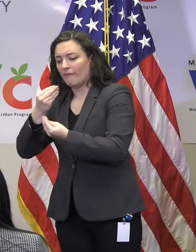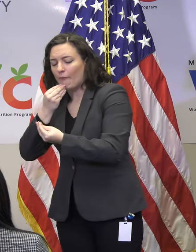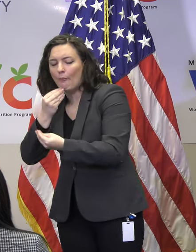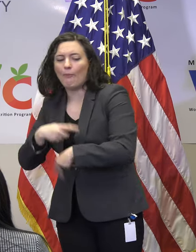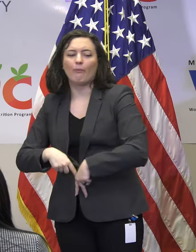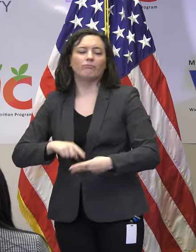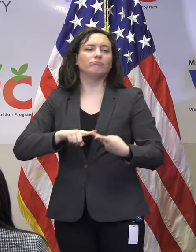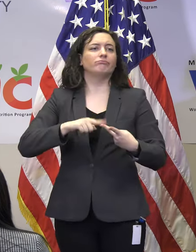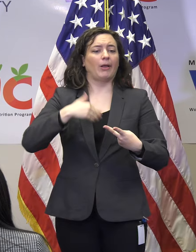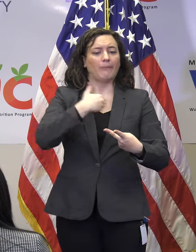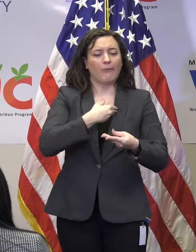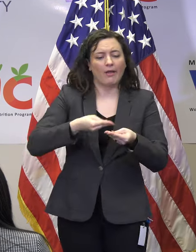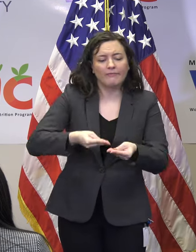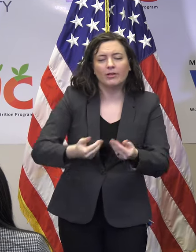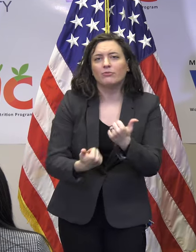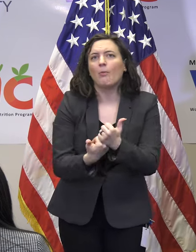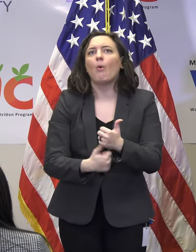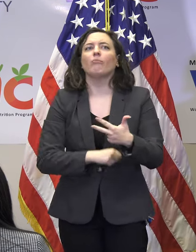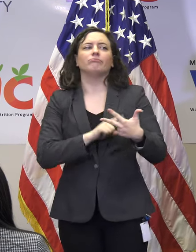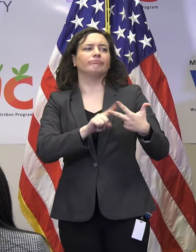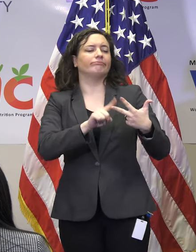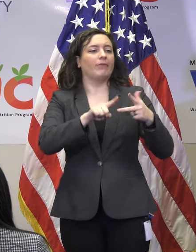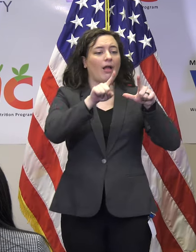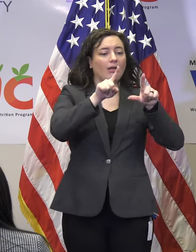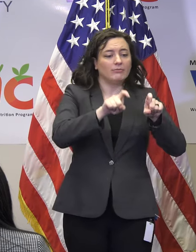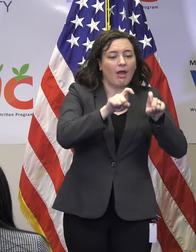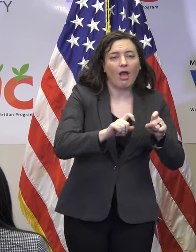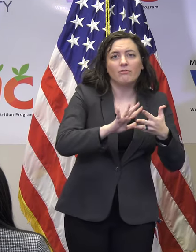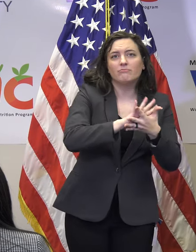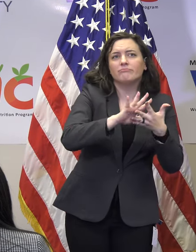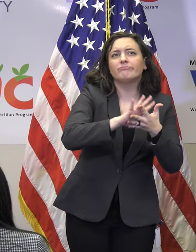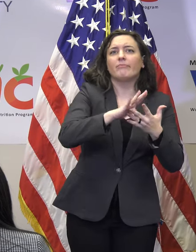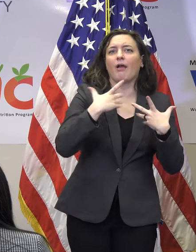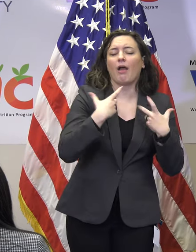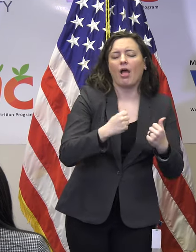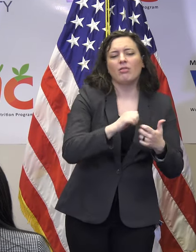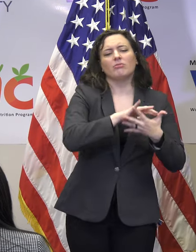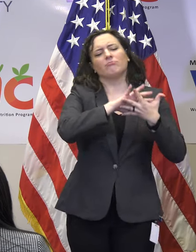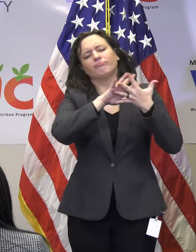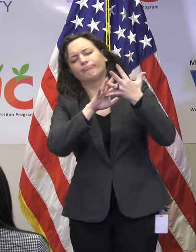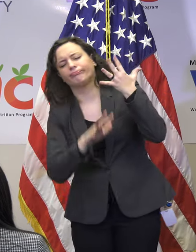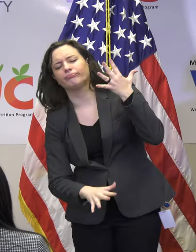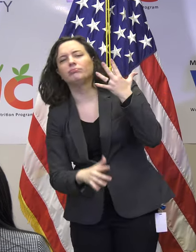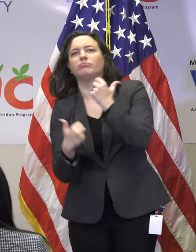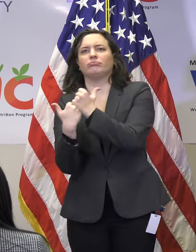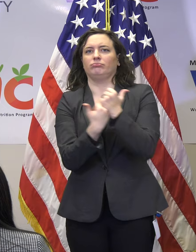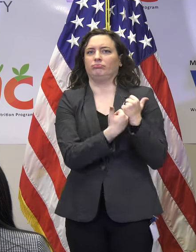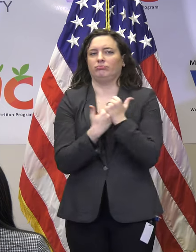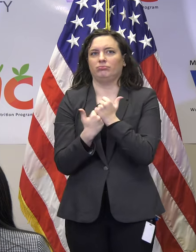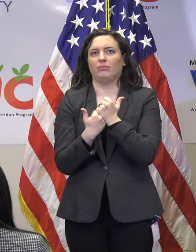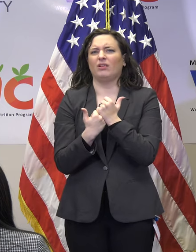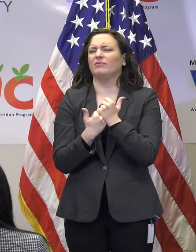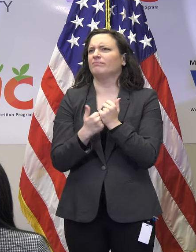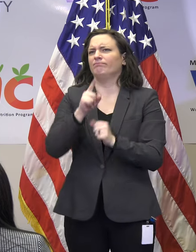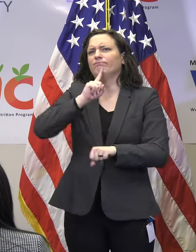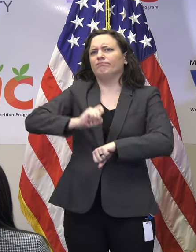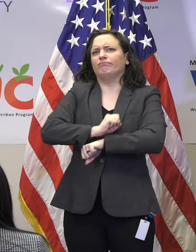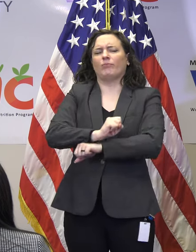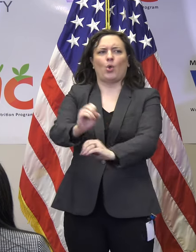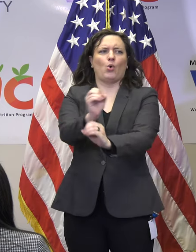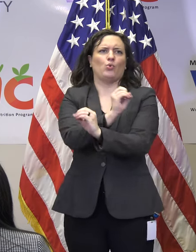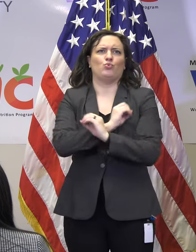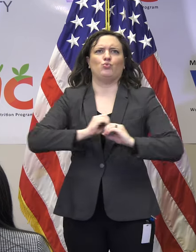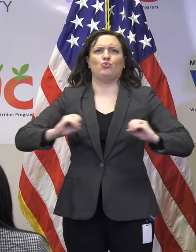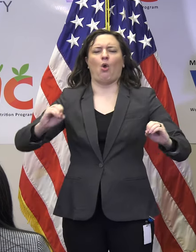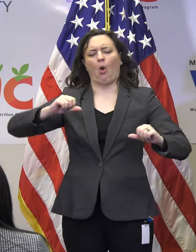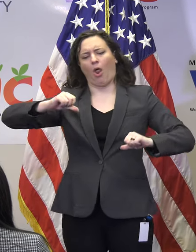and referrals. As a proven, effective health and nutrition program, there shouldn't be any shadow of doubt as to why WIC